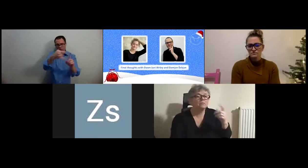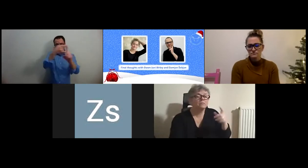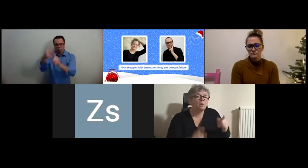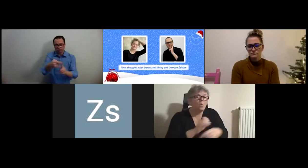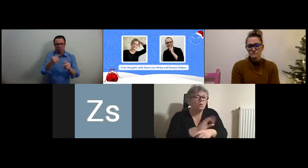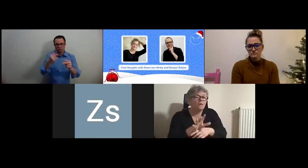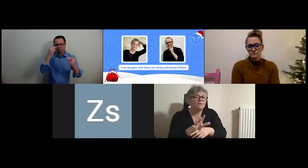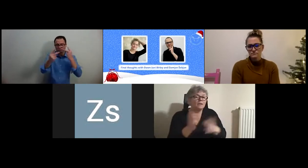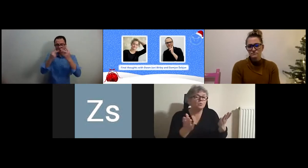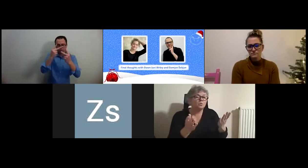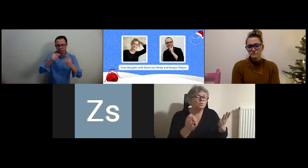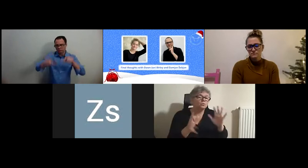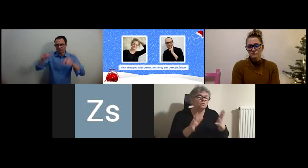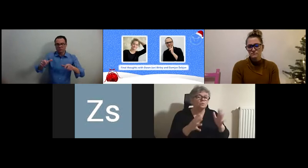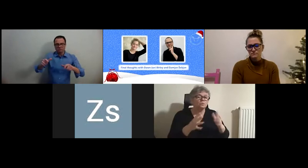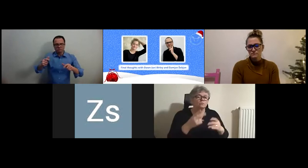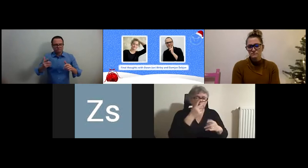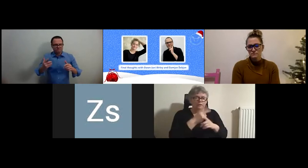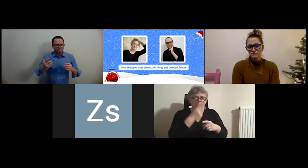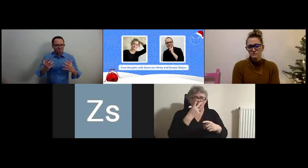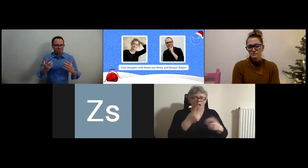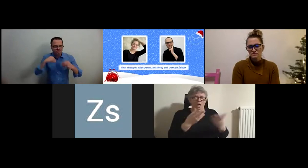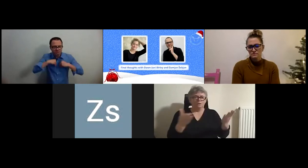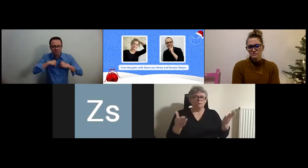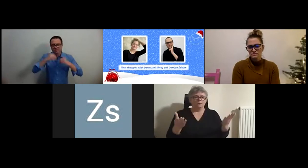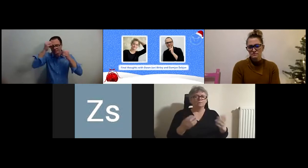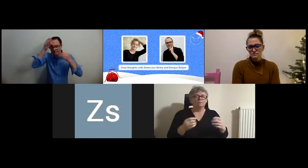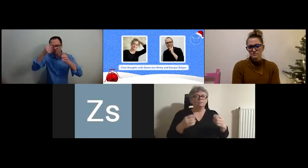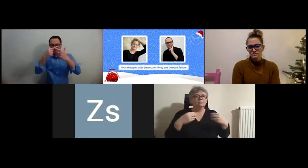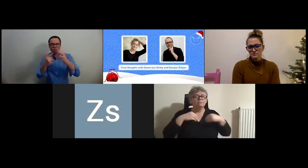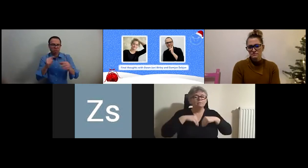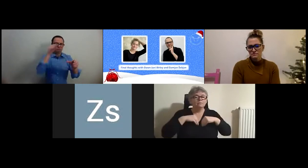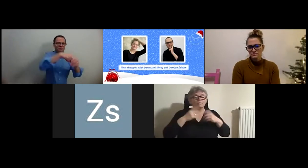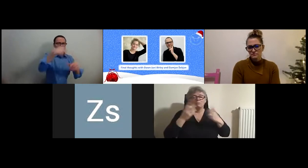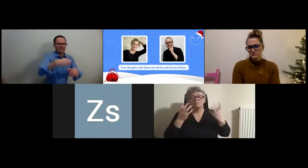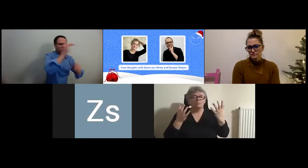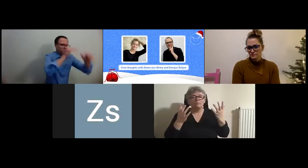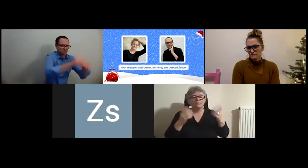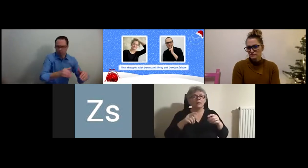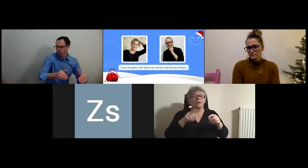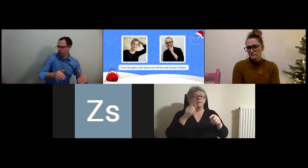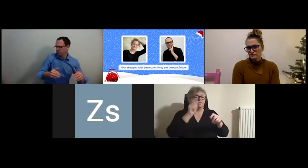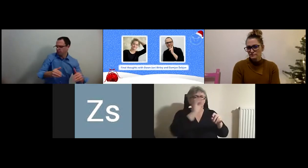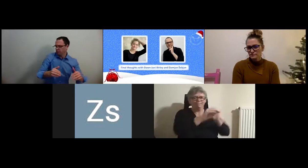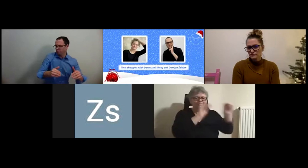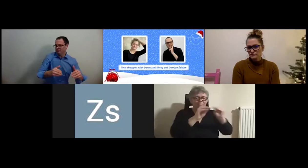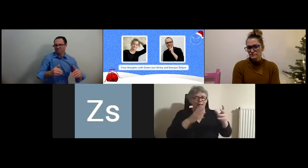worldwide. So thanks to this Zoom technology, thanks to the